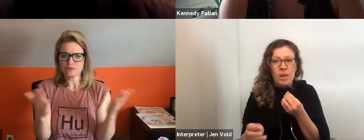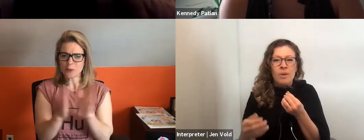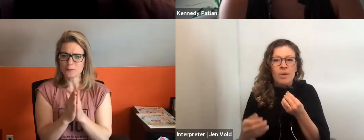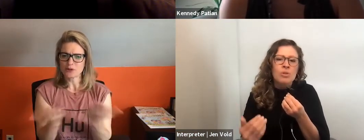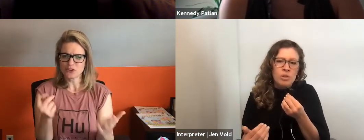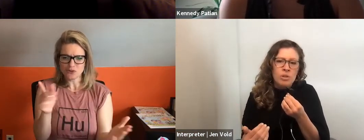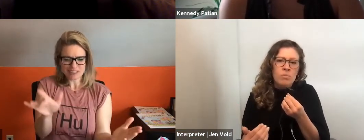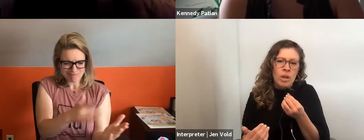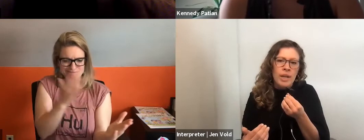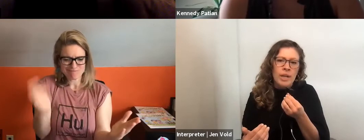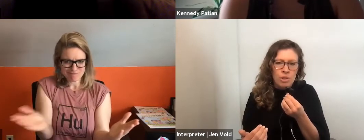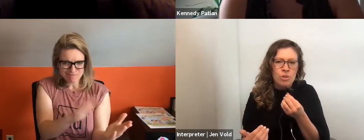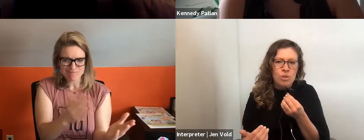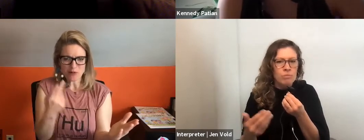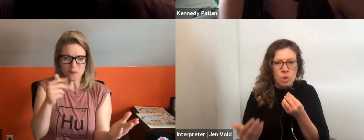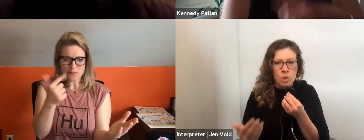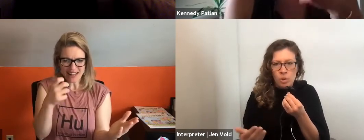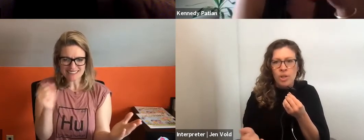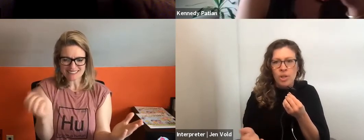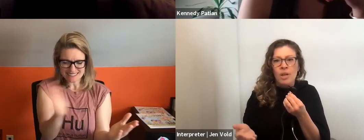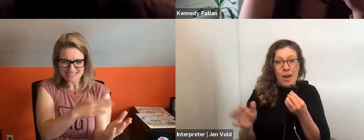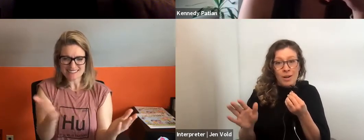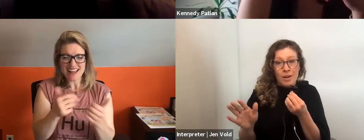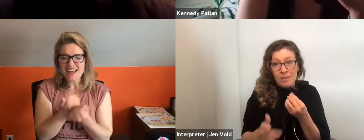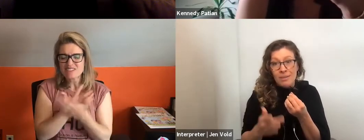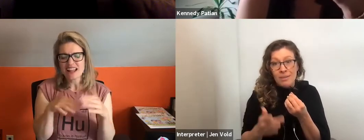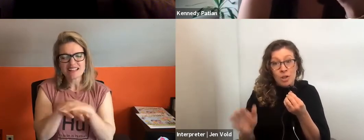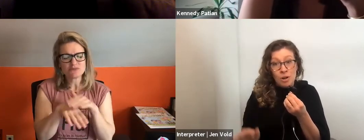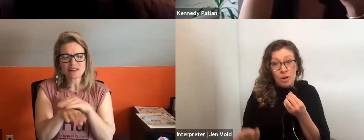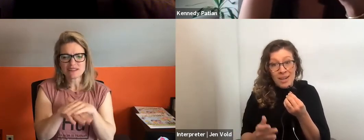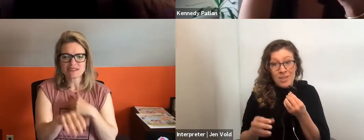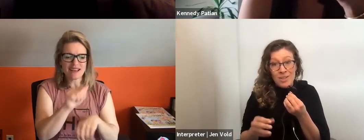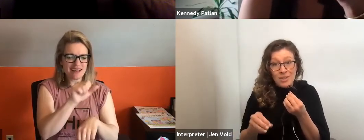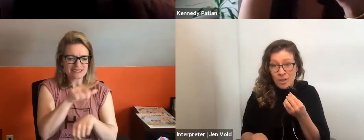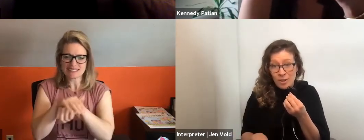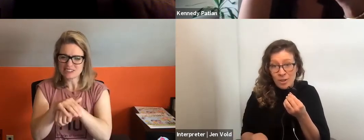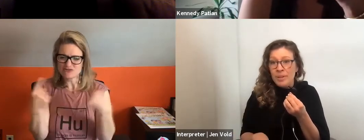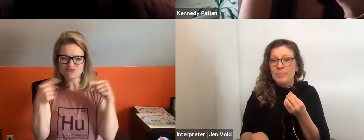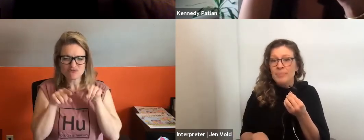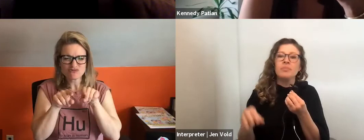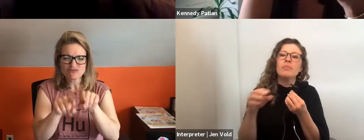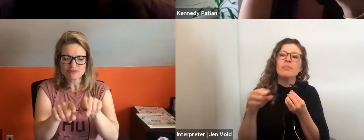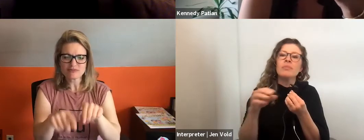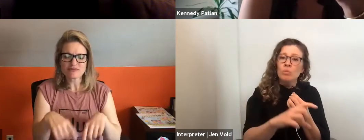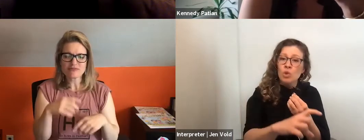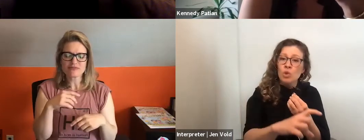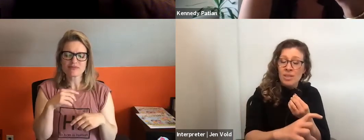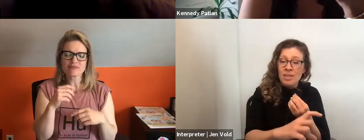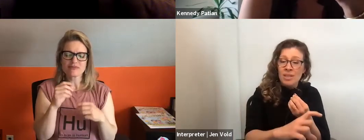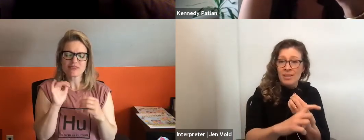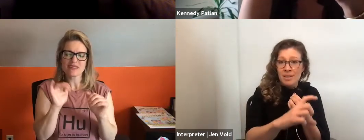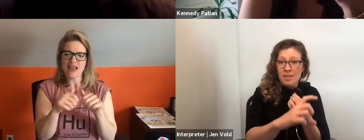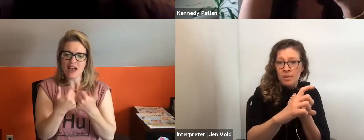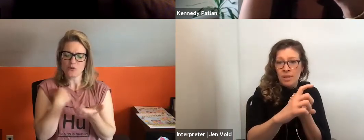read mode, which is structured more like a traditional storybook. You actually turn the pages on your tablet. So